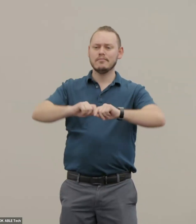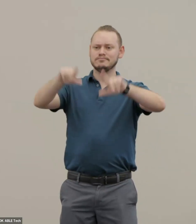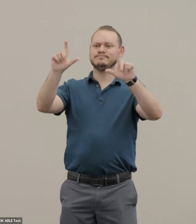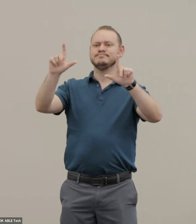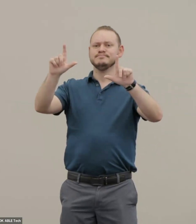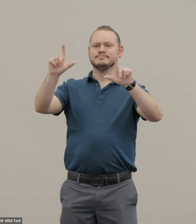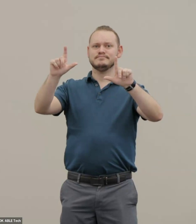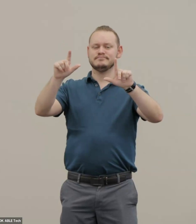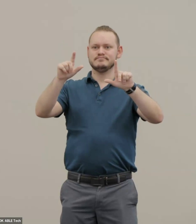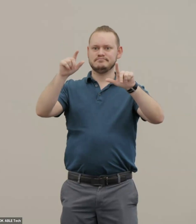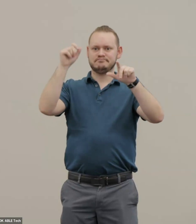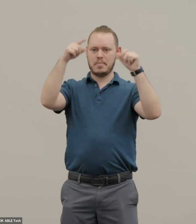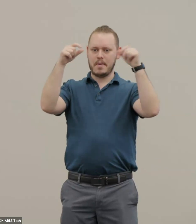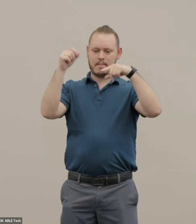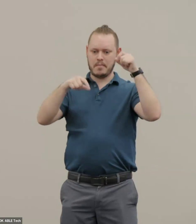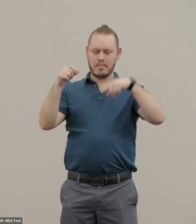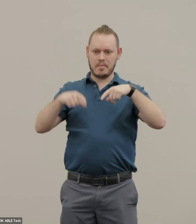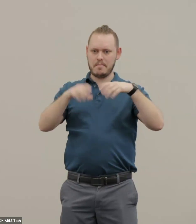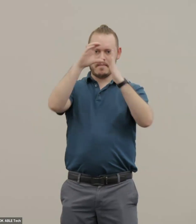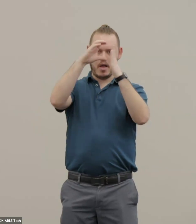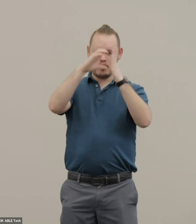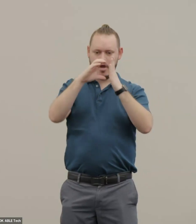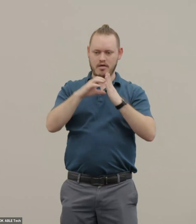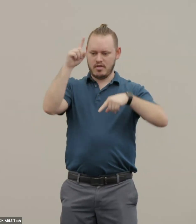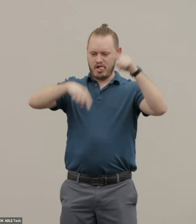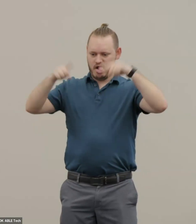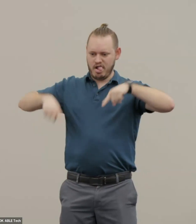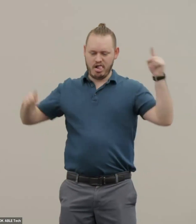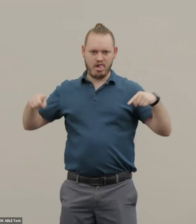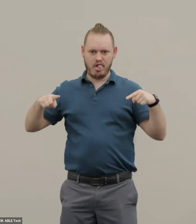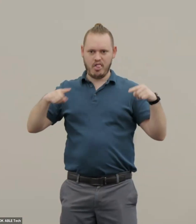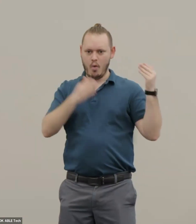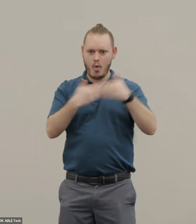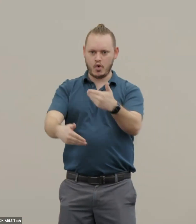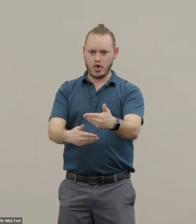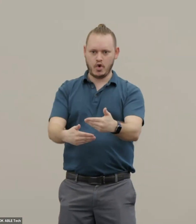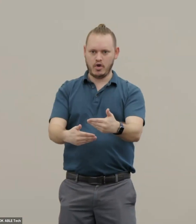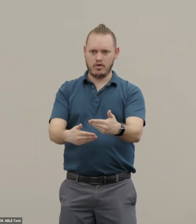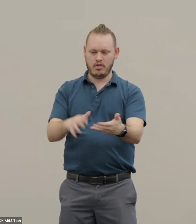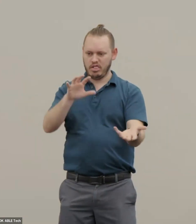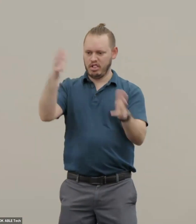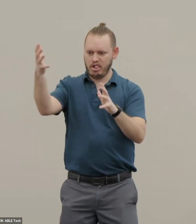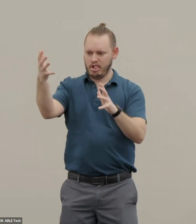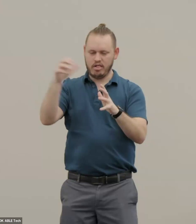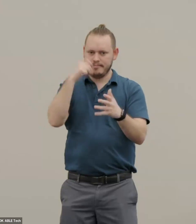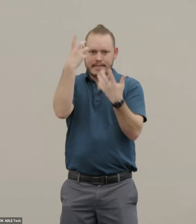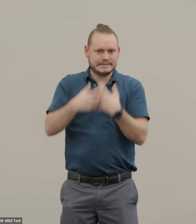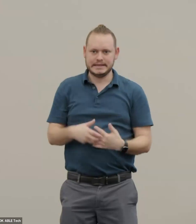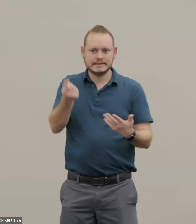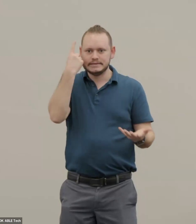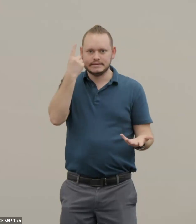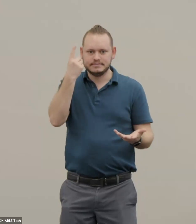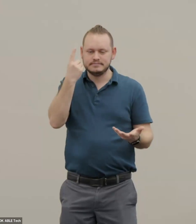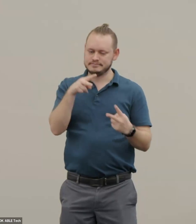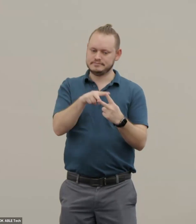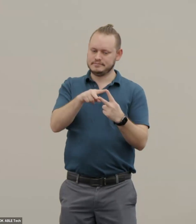page and it just starts randomly reading paragraphs in this crazy order, nothing would make sense. So we want to keep